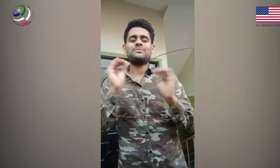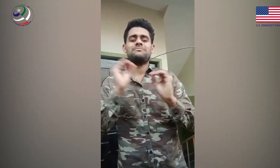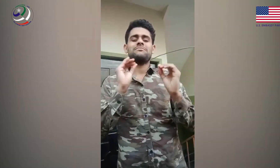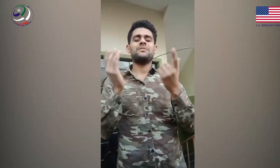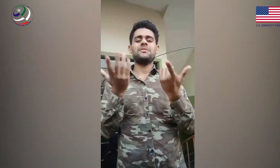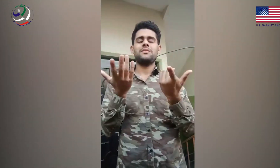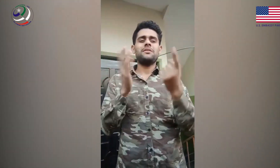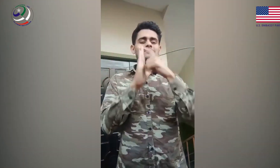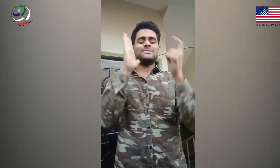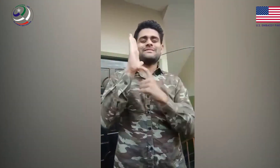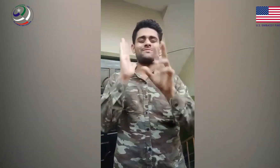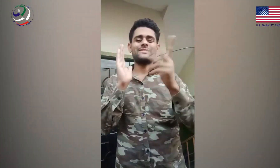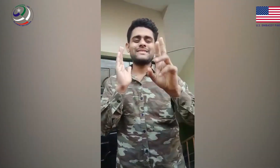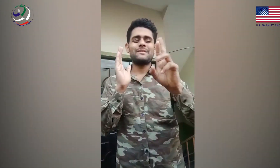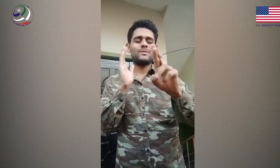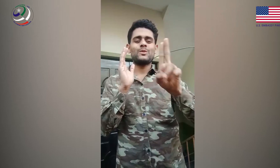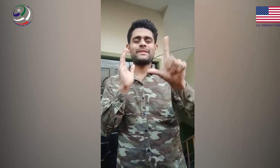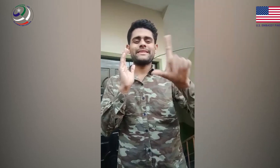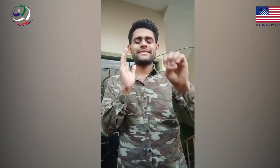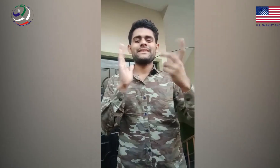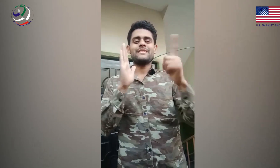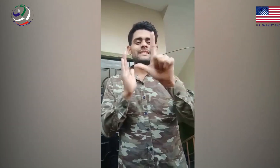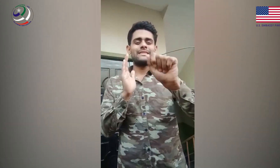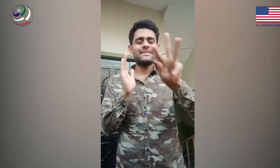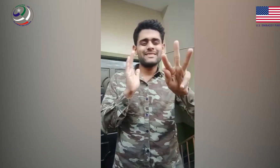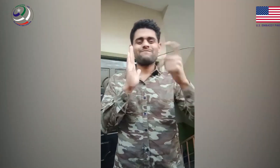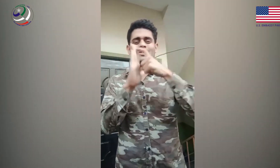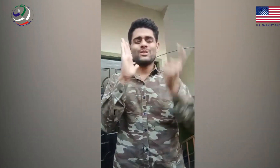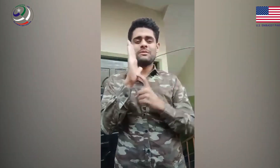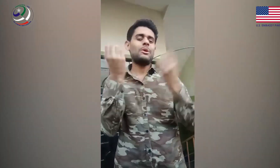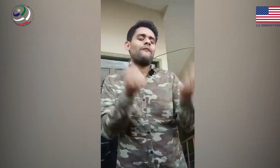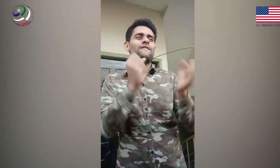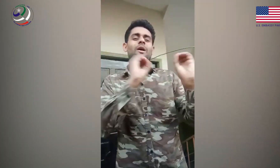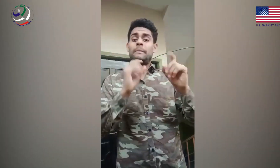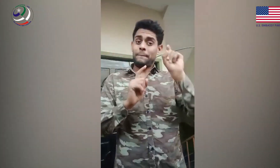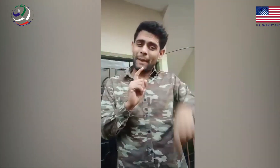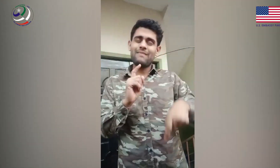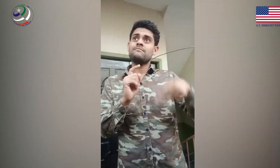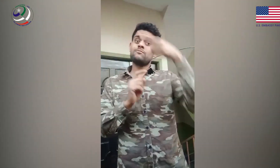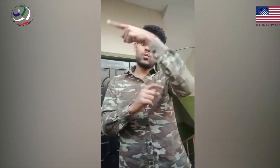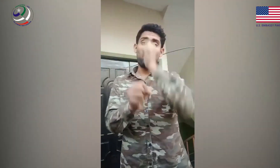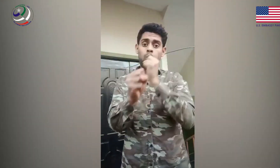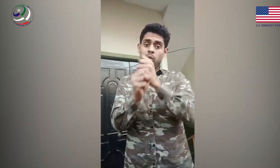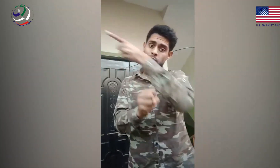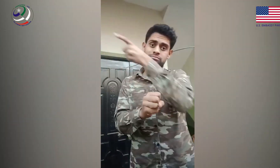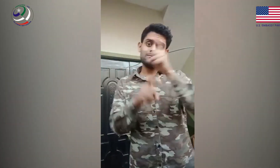Sign language should be a rule. There are no rules about it right now. The government should take a look at